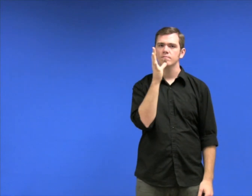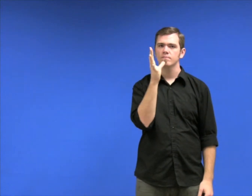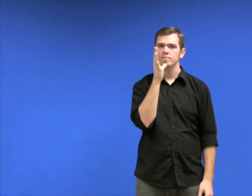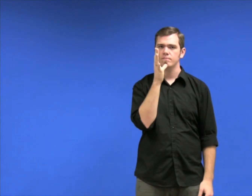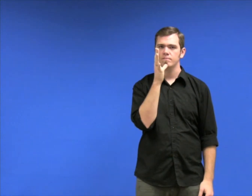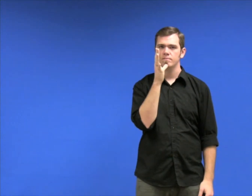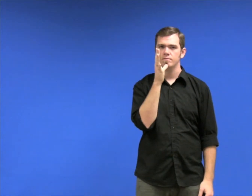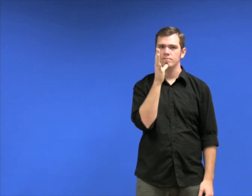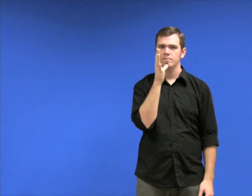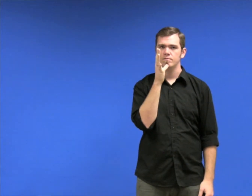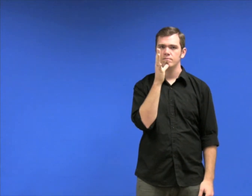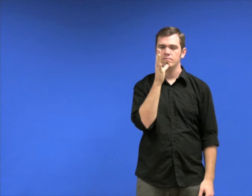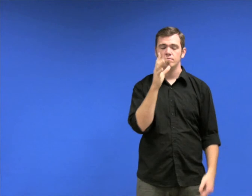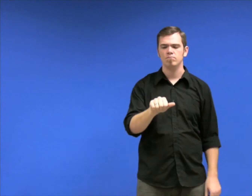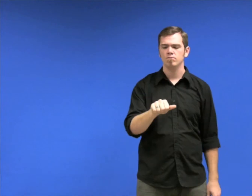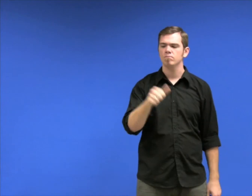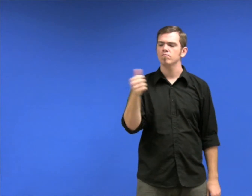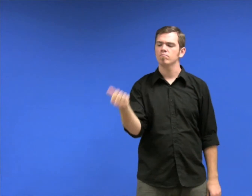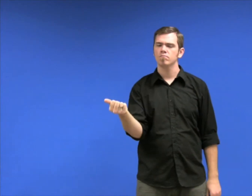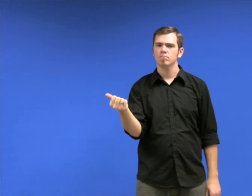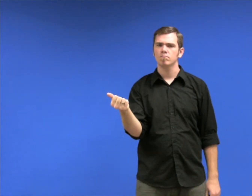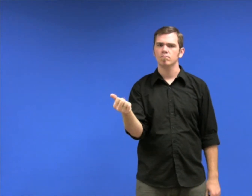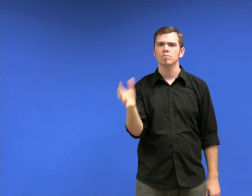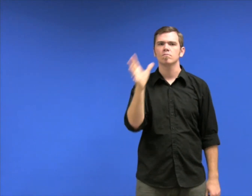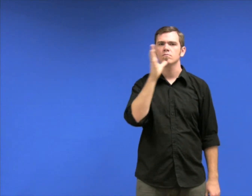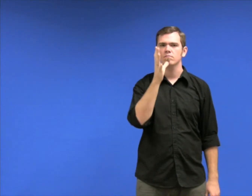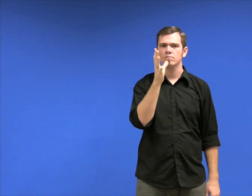stepmom, or you can do stepmom.